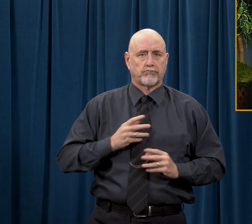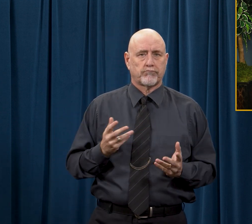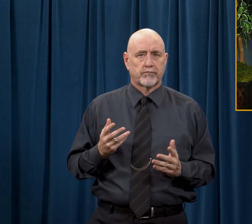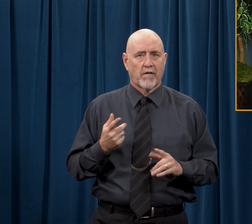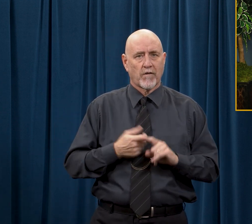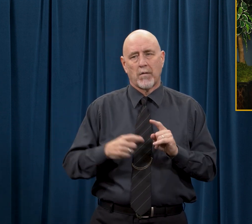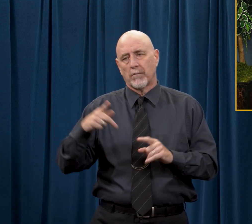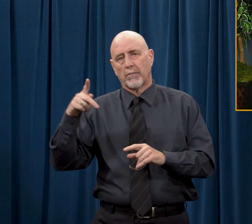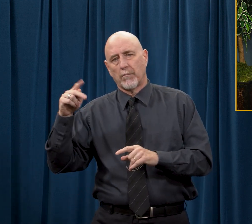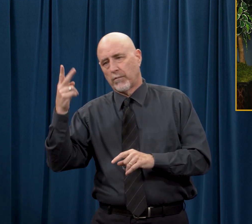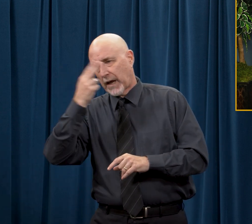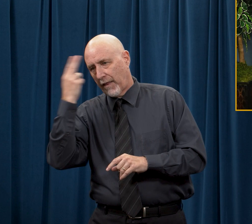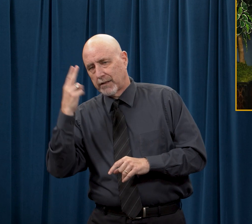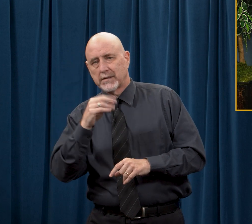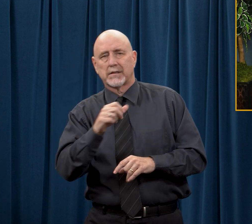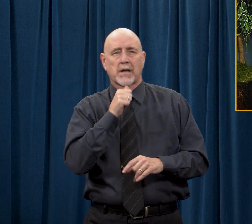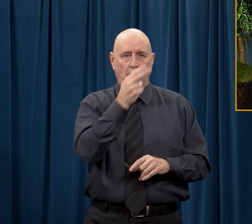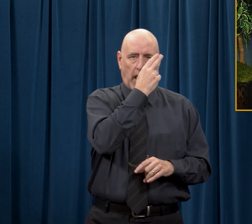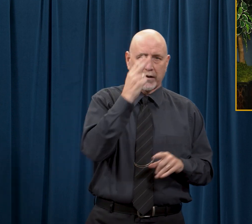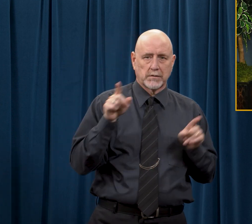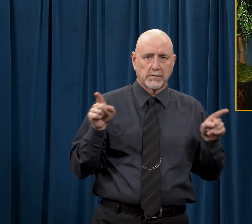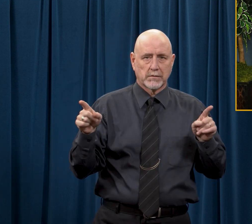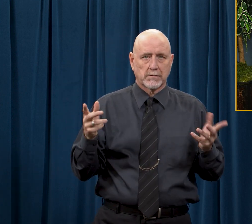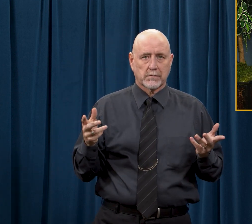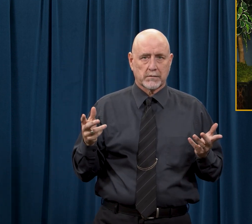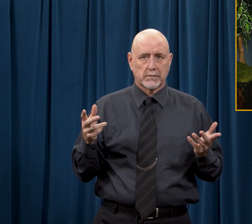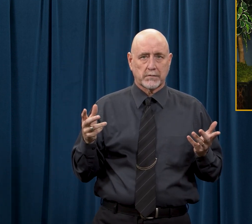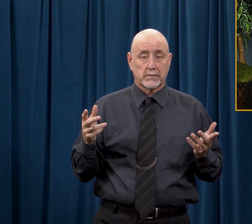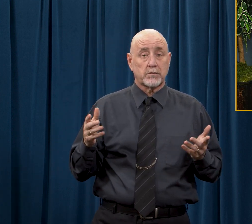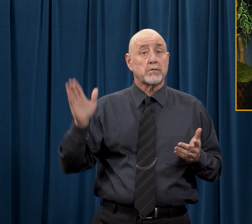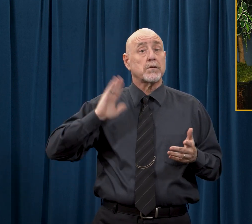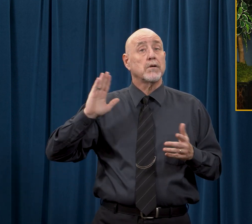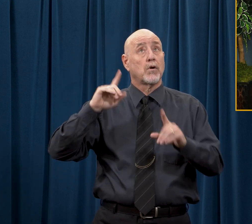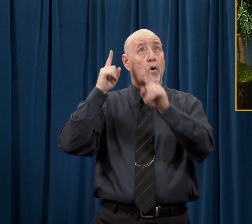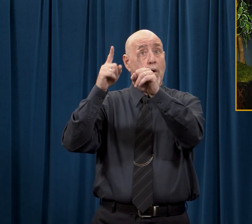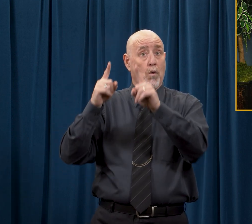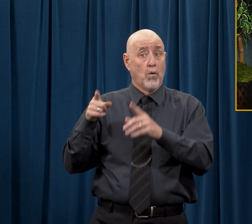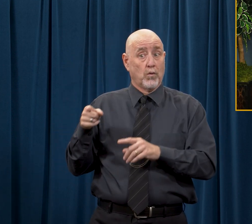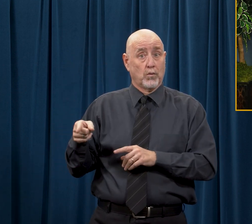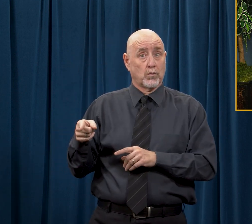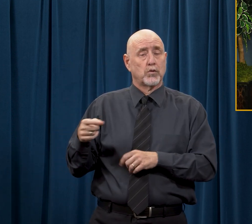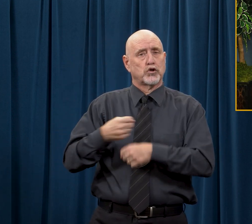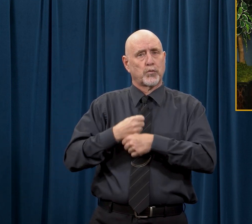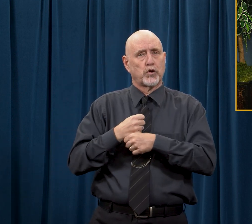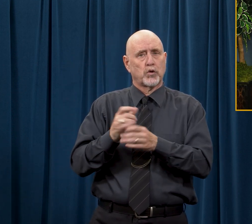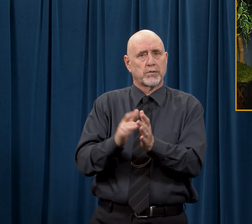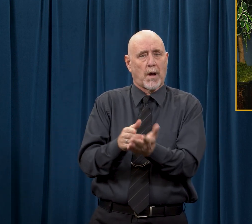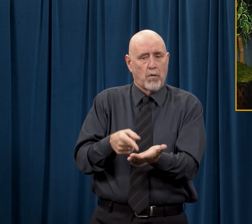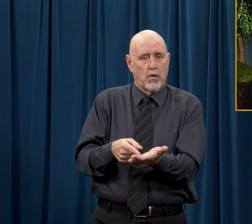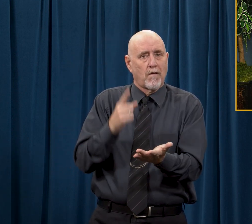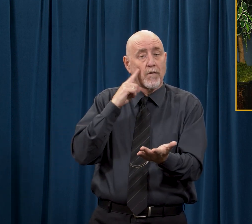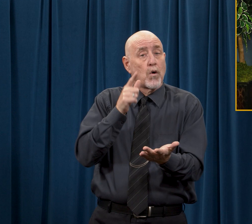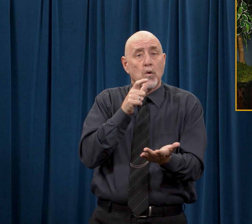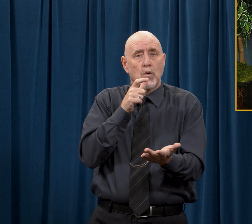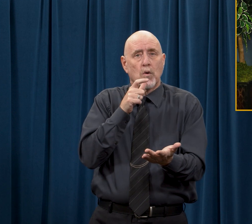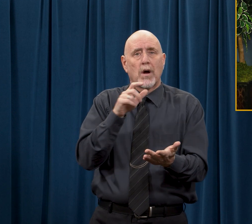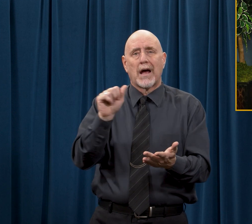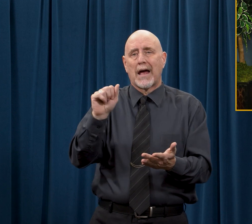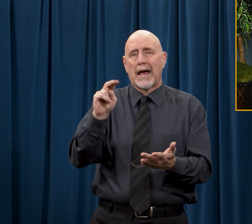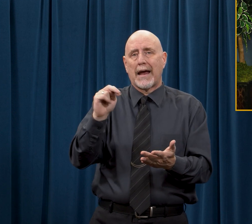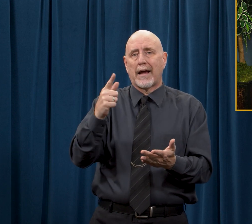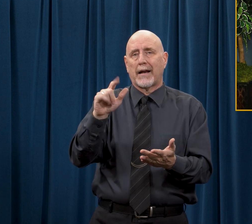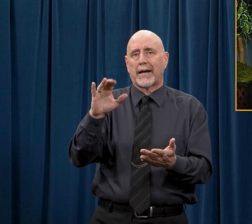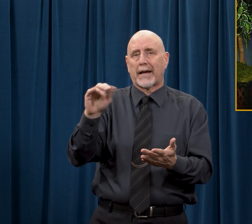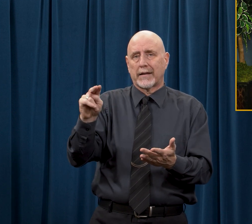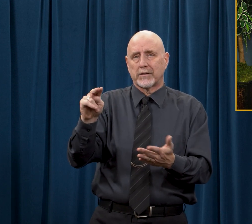readily accepted by both Protestants and Catholics. Their original goal was to produce a Bible for